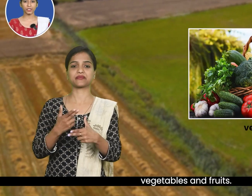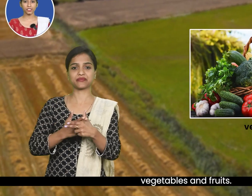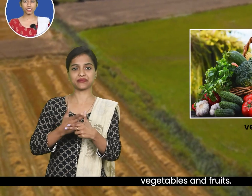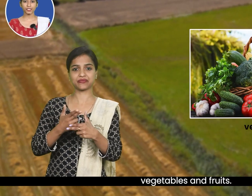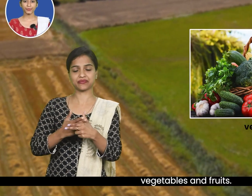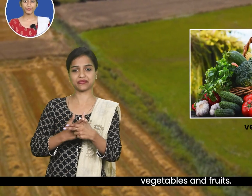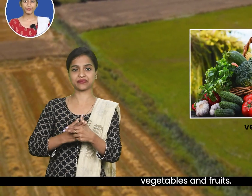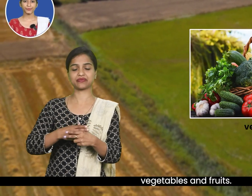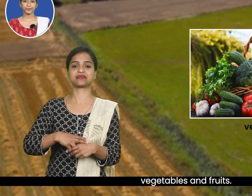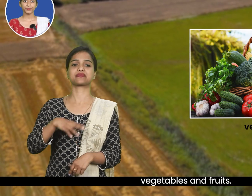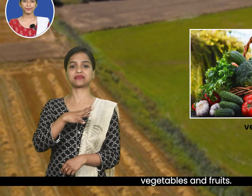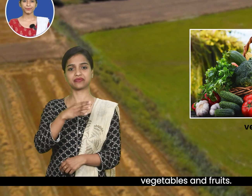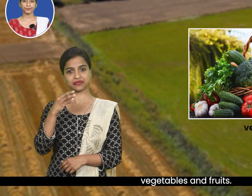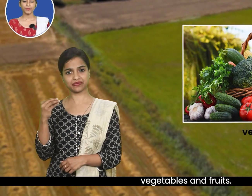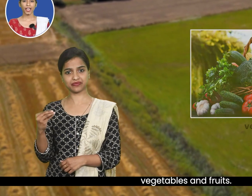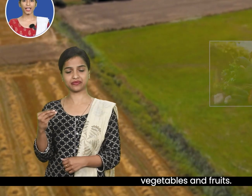vegetables